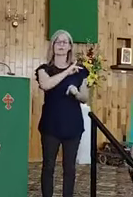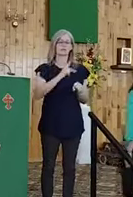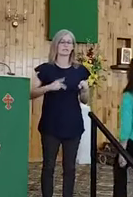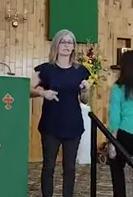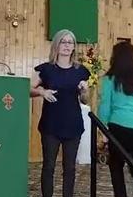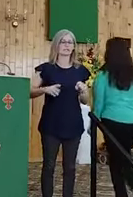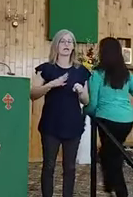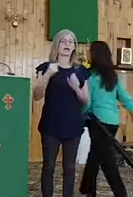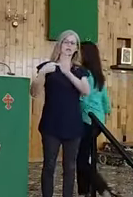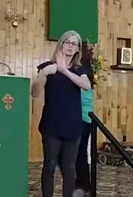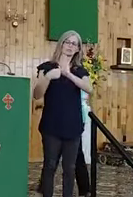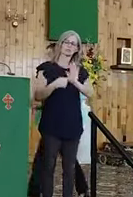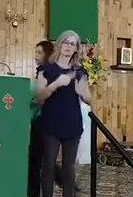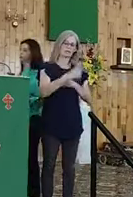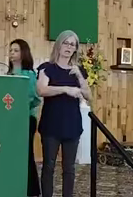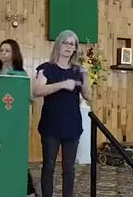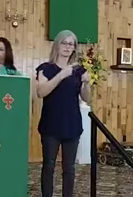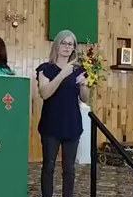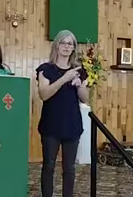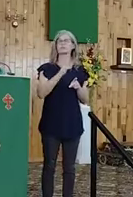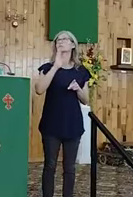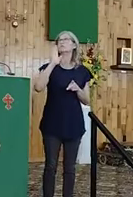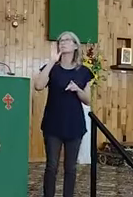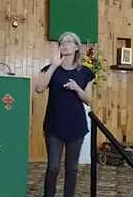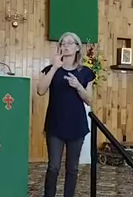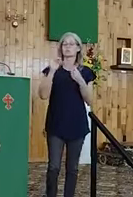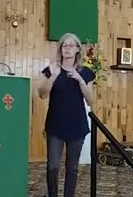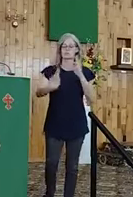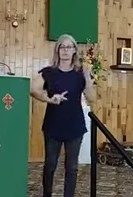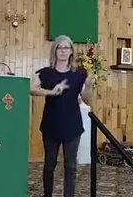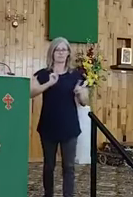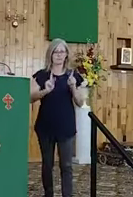showed kindness to your